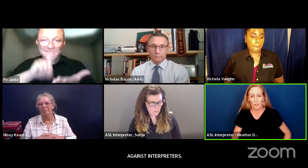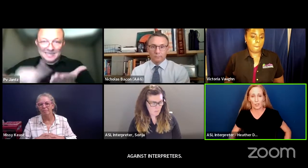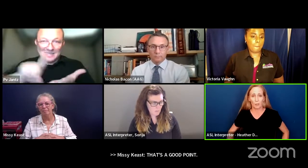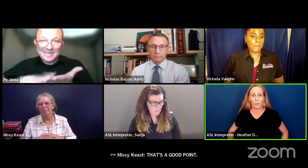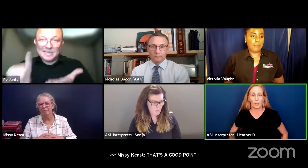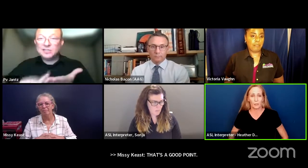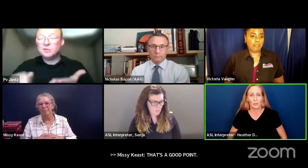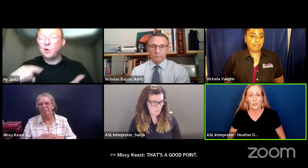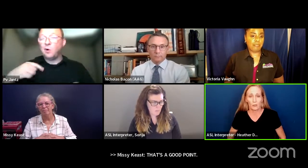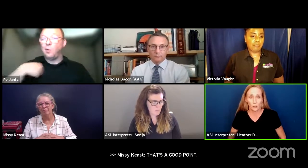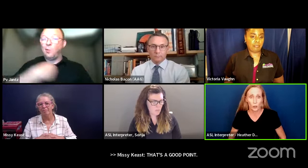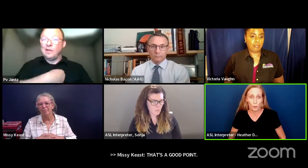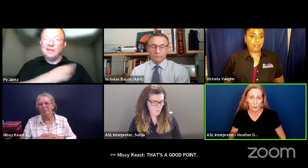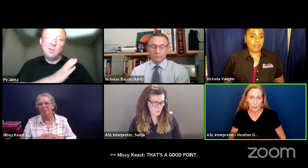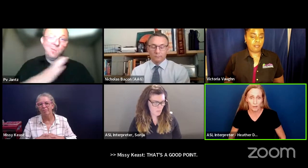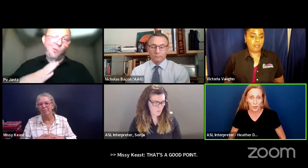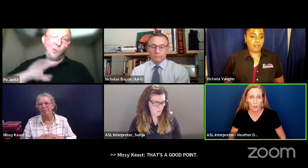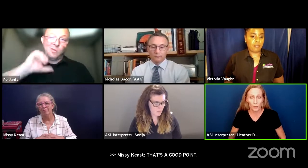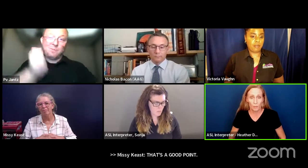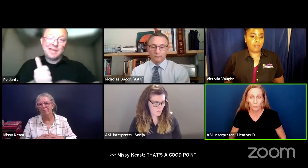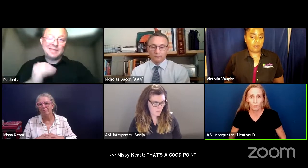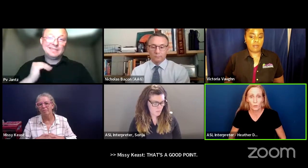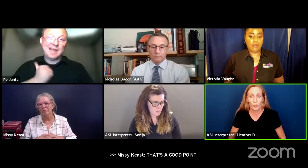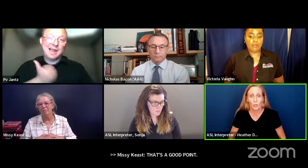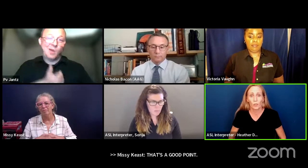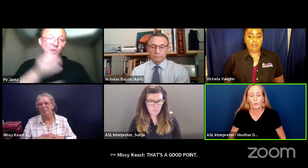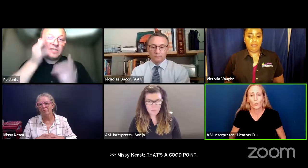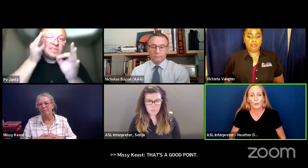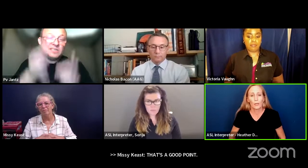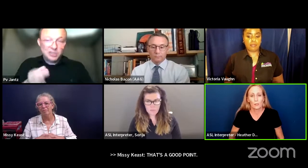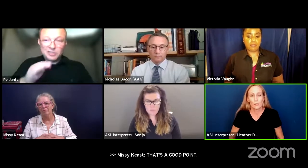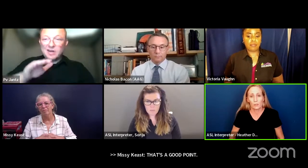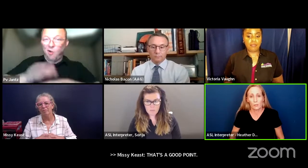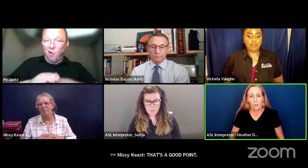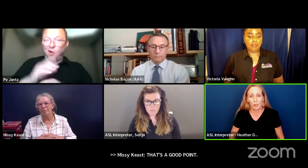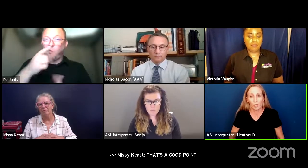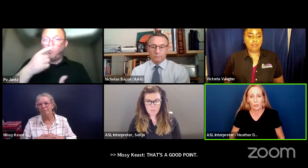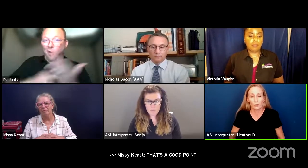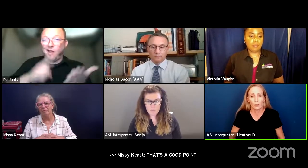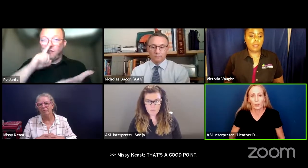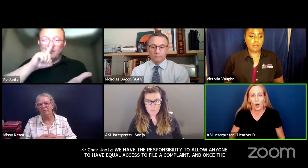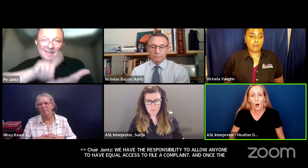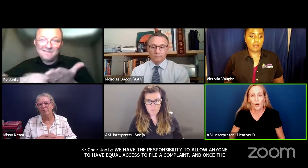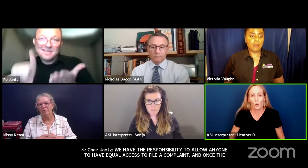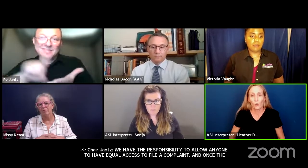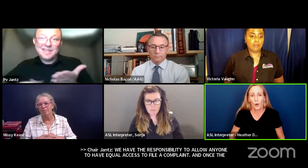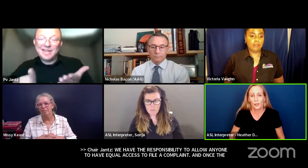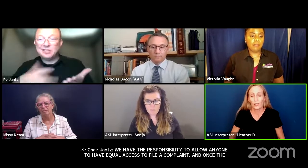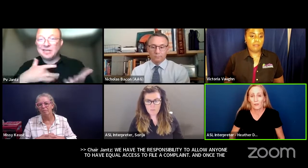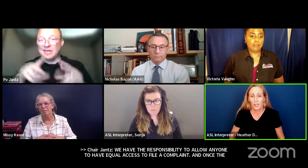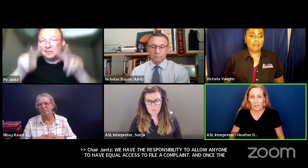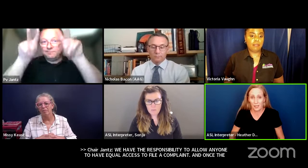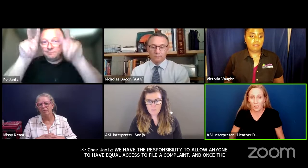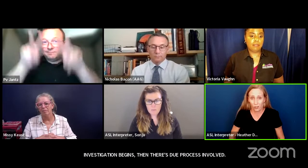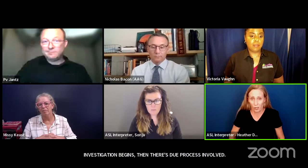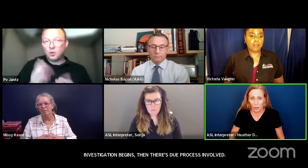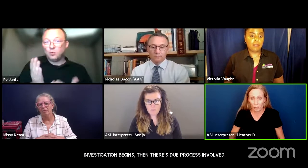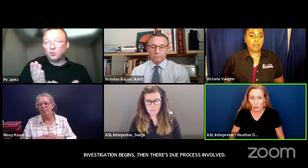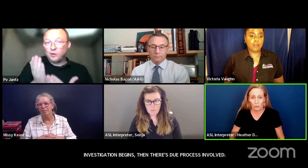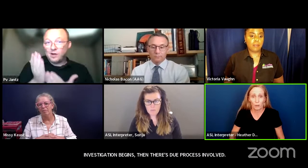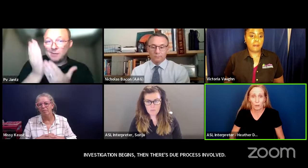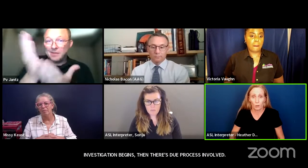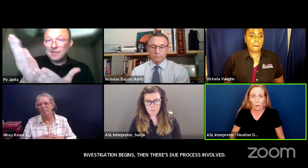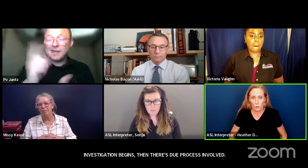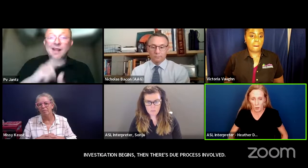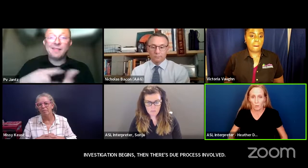the investigation begins, then there's due process involved. The board bases our decision on what the investigation